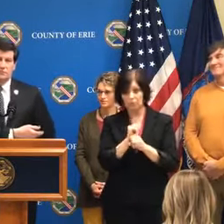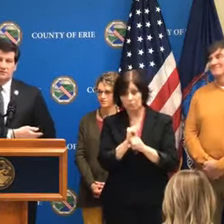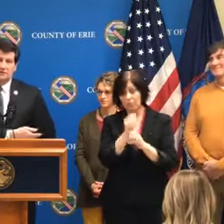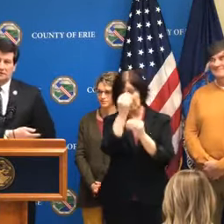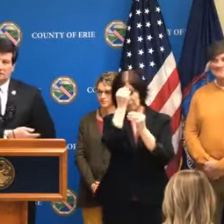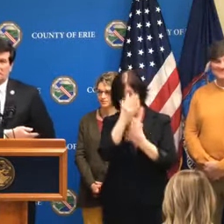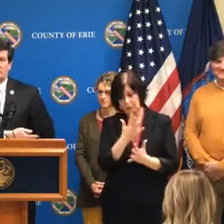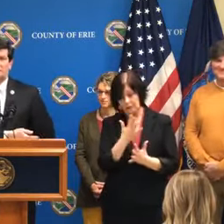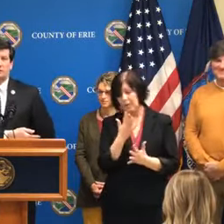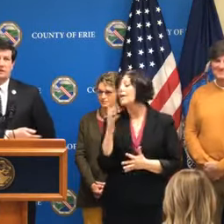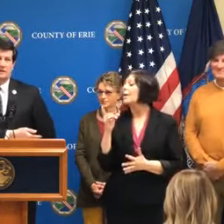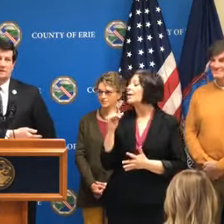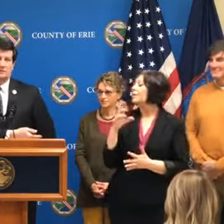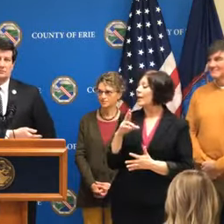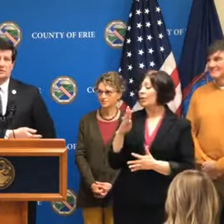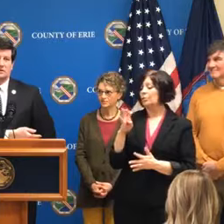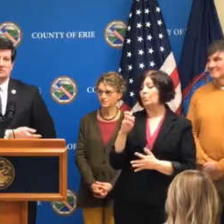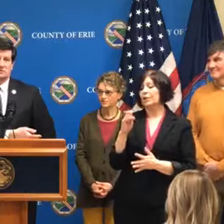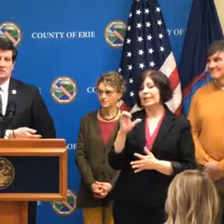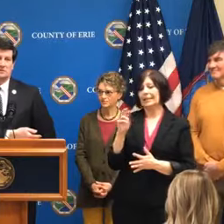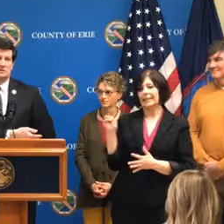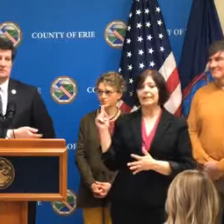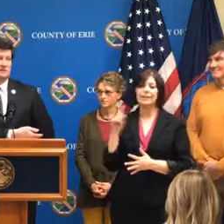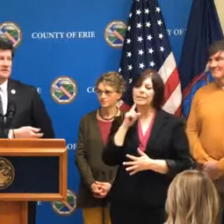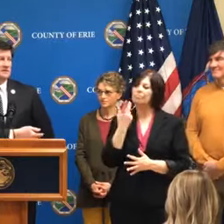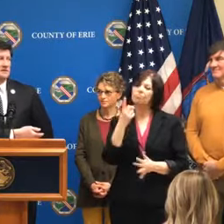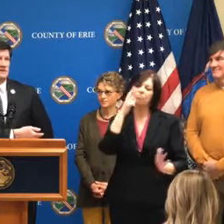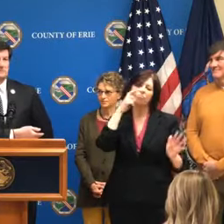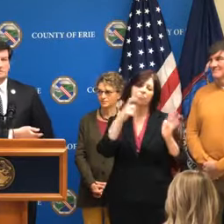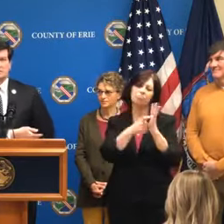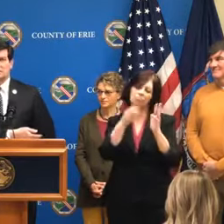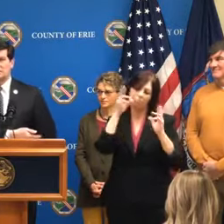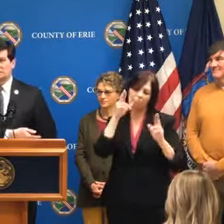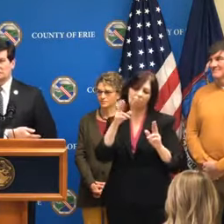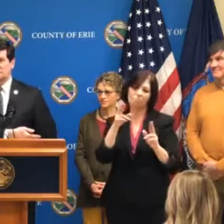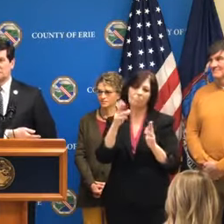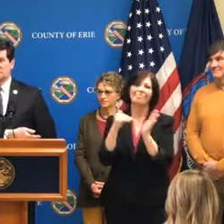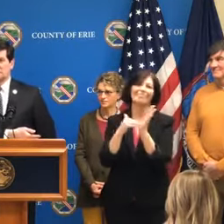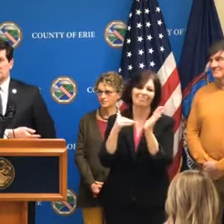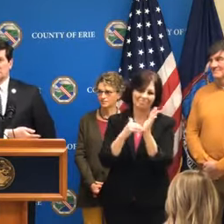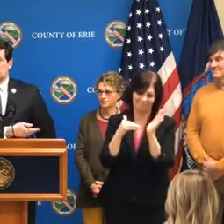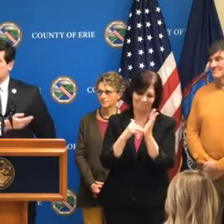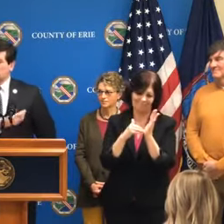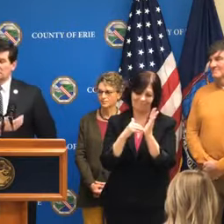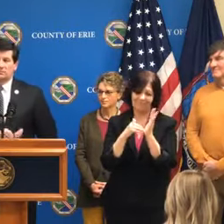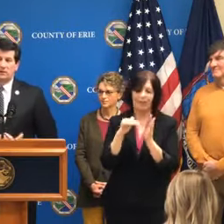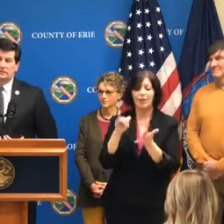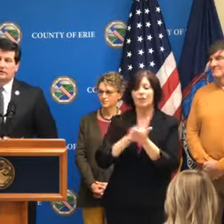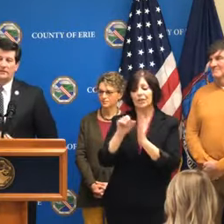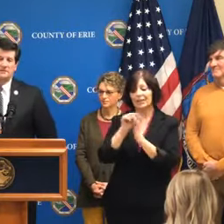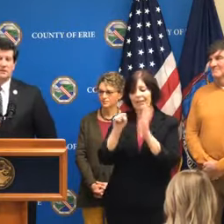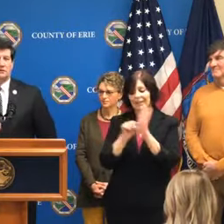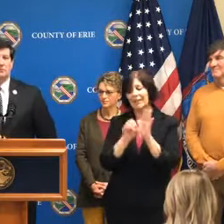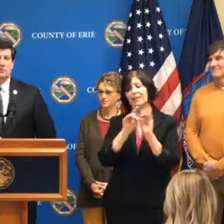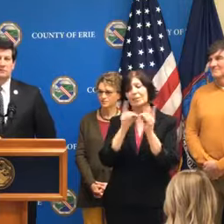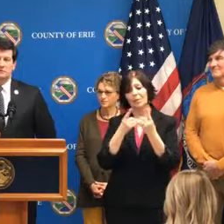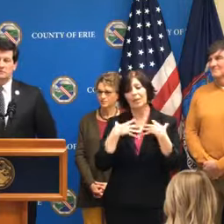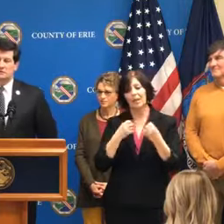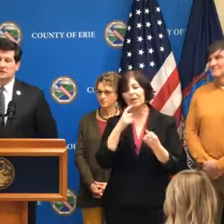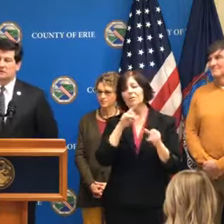Doc Burstein is highly recognized as a pediatrician that works with the CDC on specific illnesses. Our New York State Department of Health has